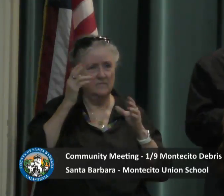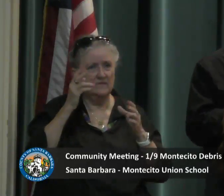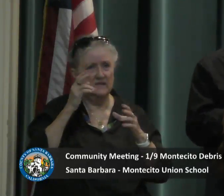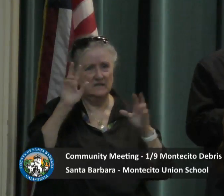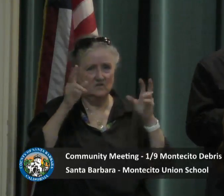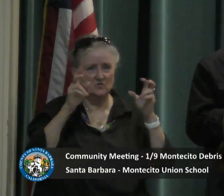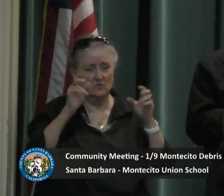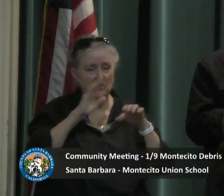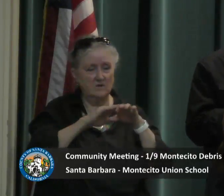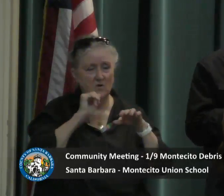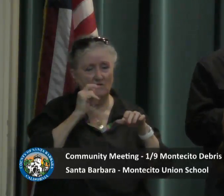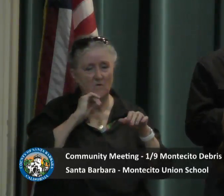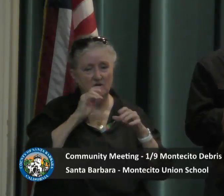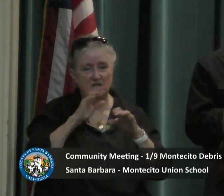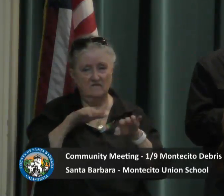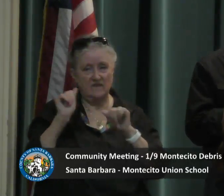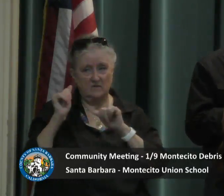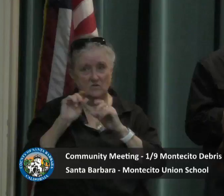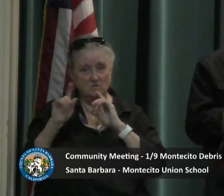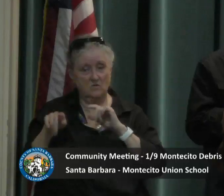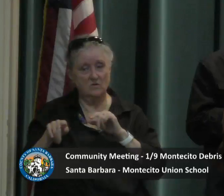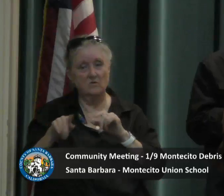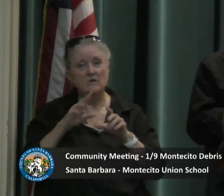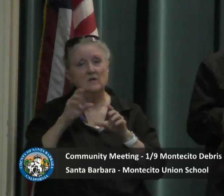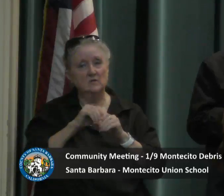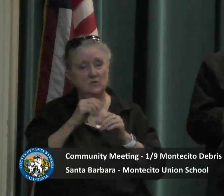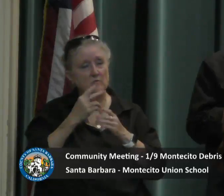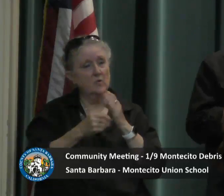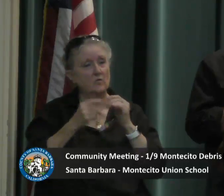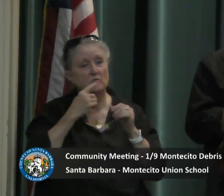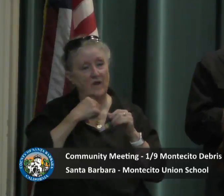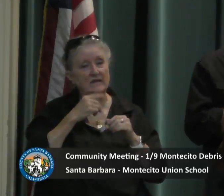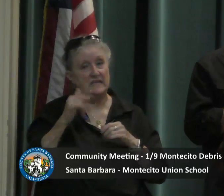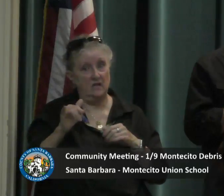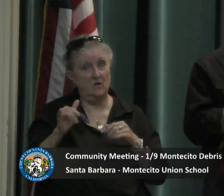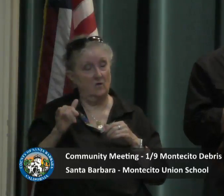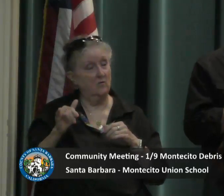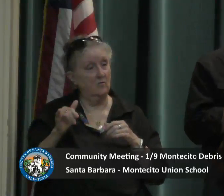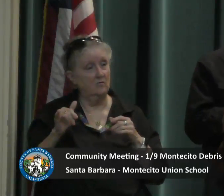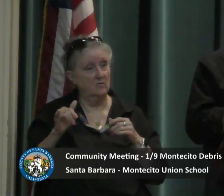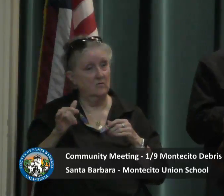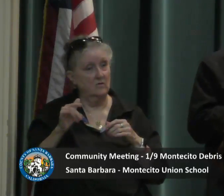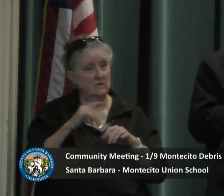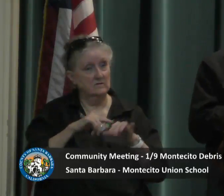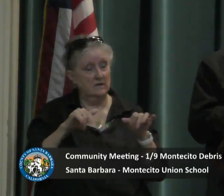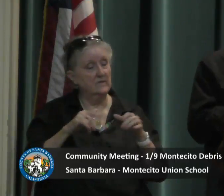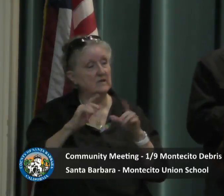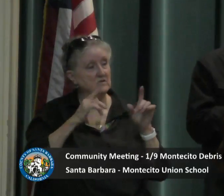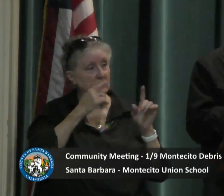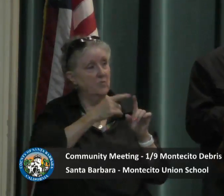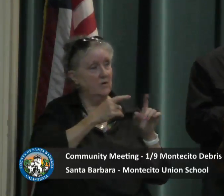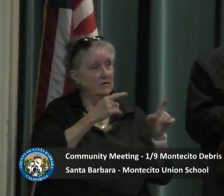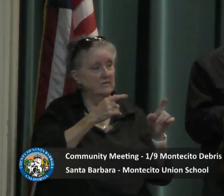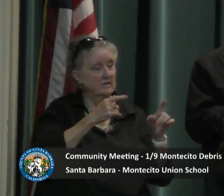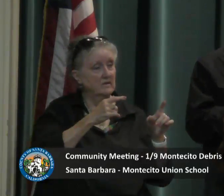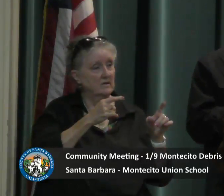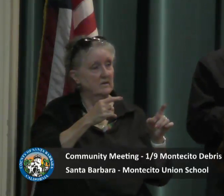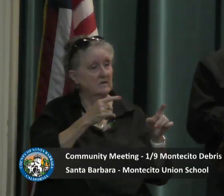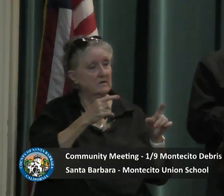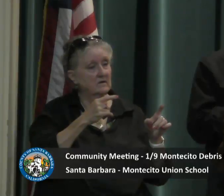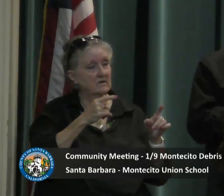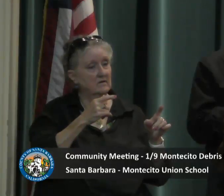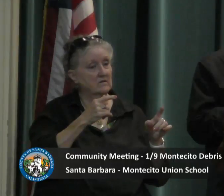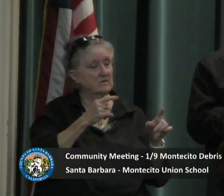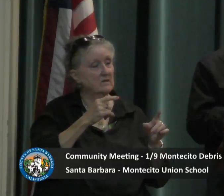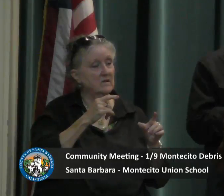an evacuation order, it's going to include both red and yellow. Because the point that you made is very accurate, sir, in that